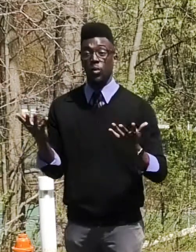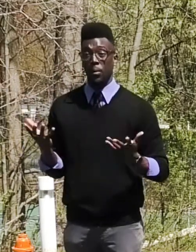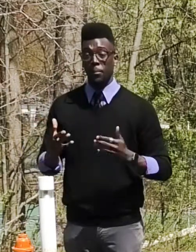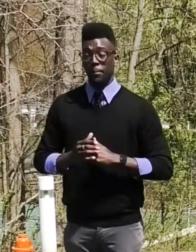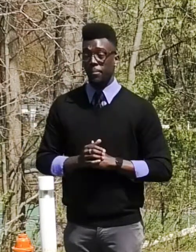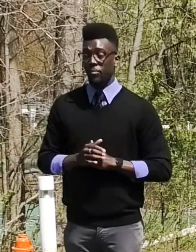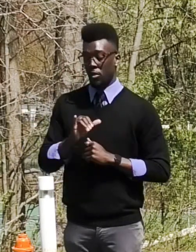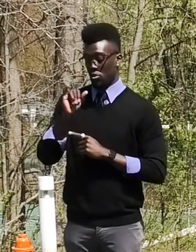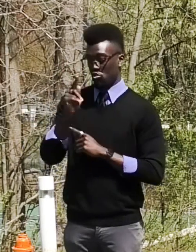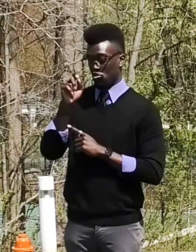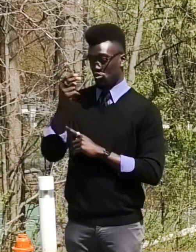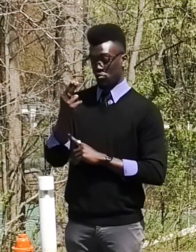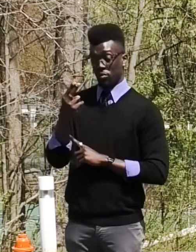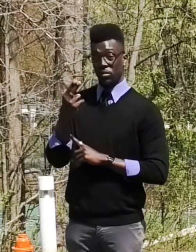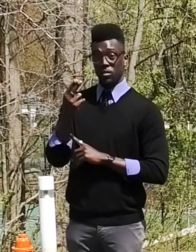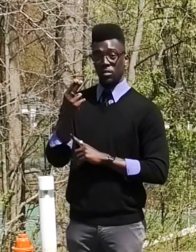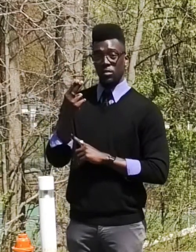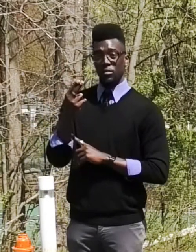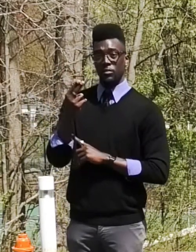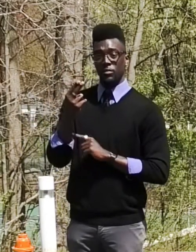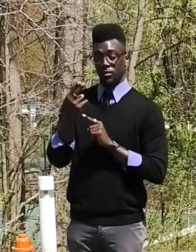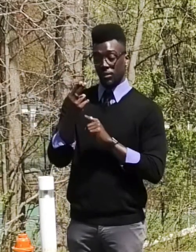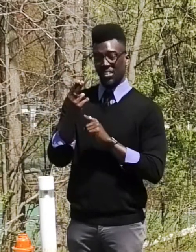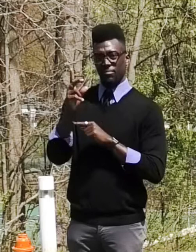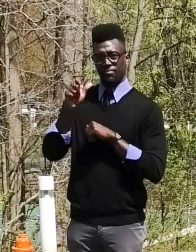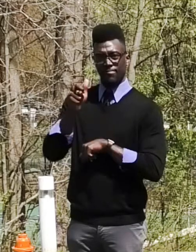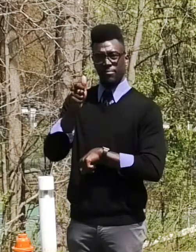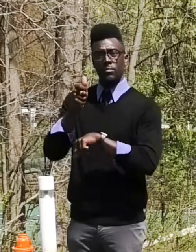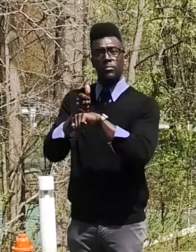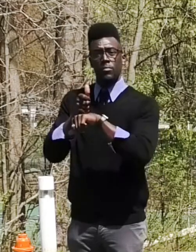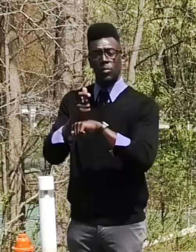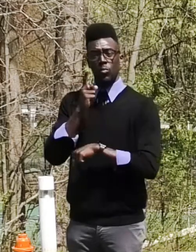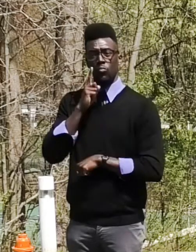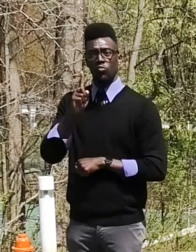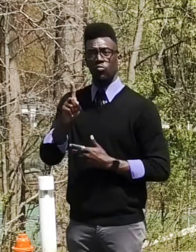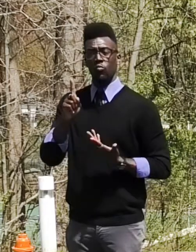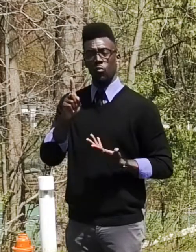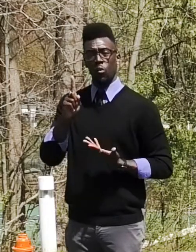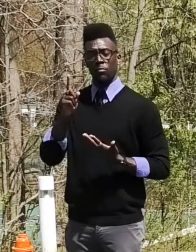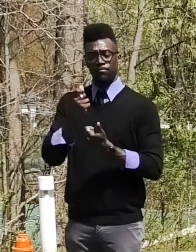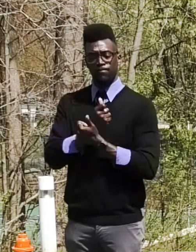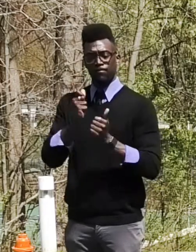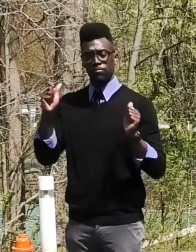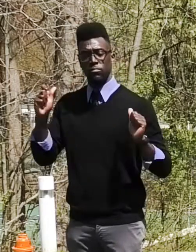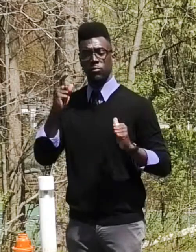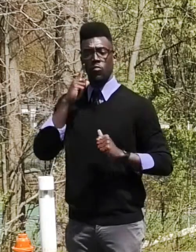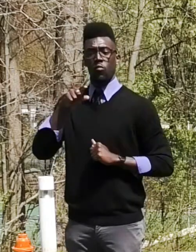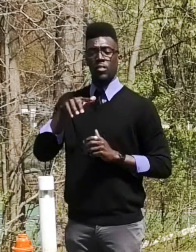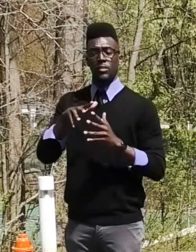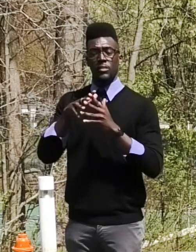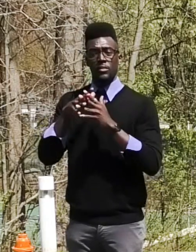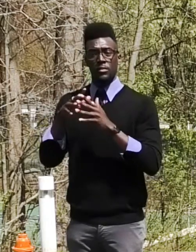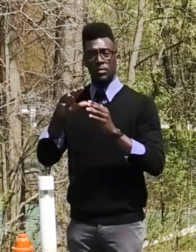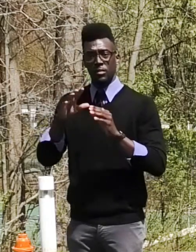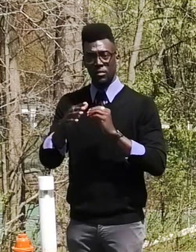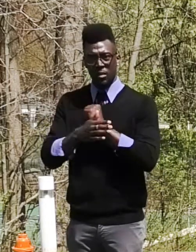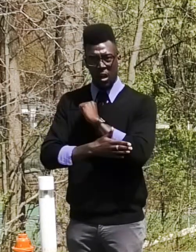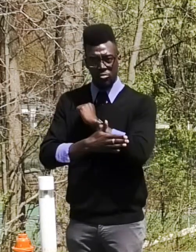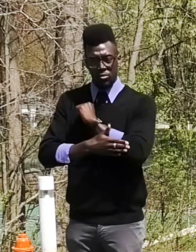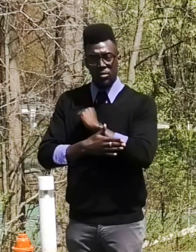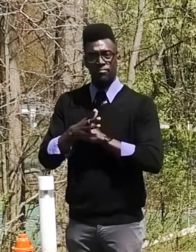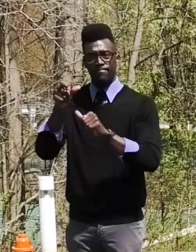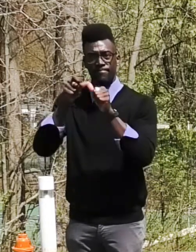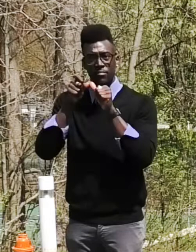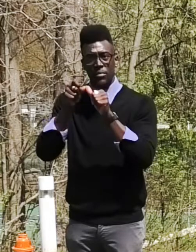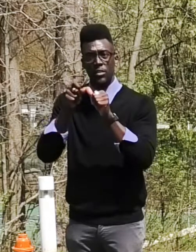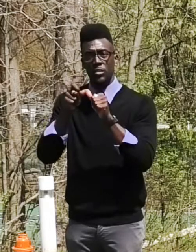that Juneteenth set the stage for some type of emancipation for this whole country. So let's keep it going. And it's